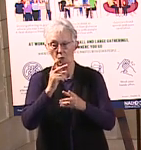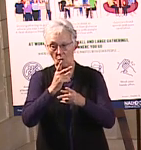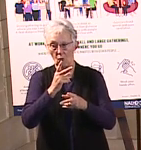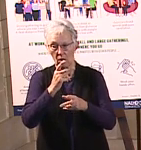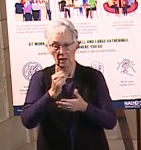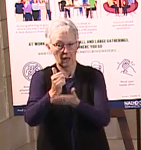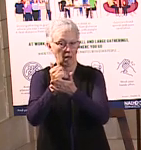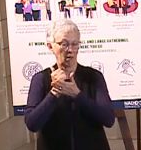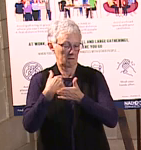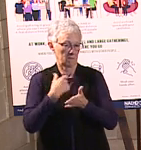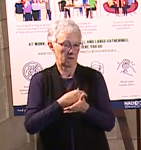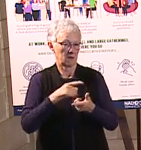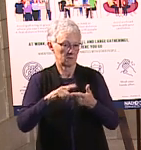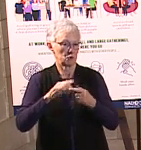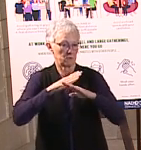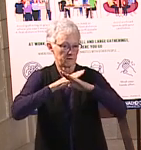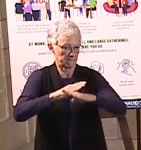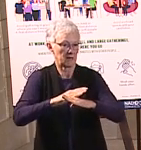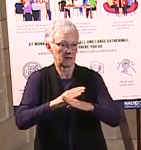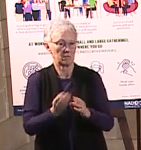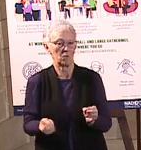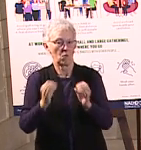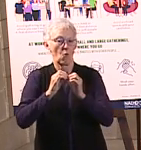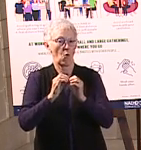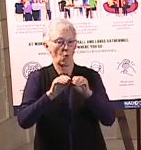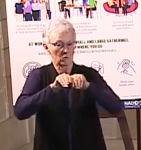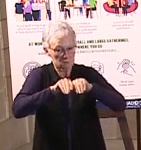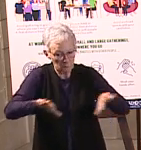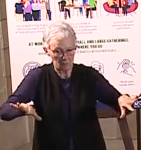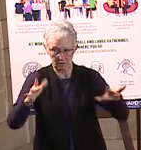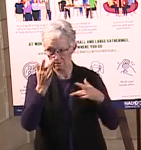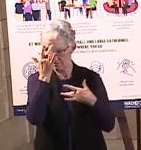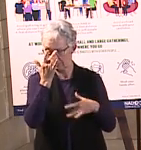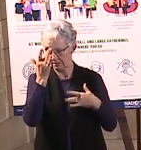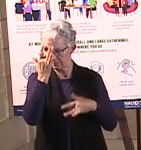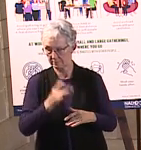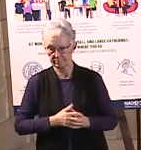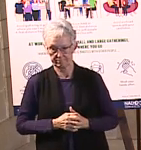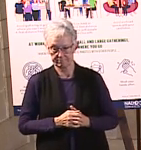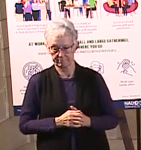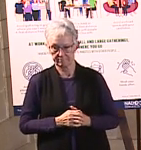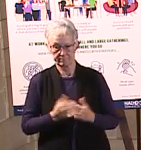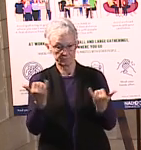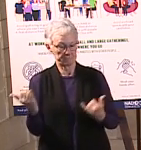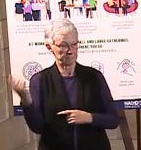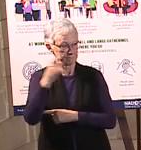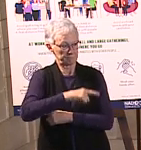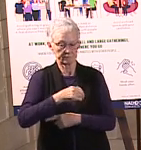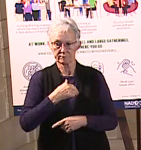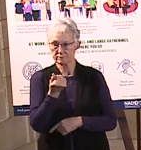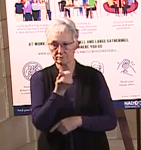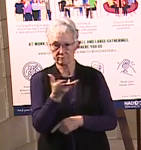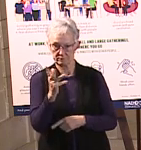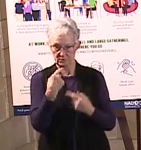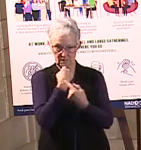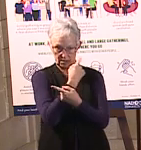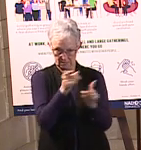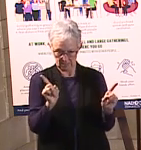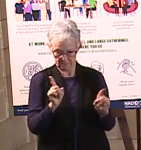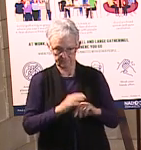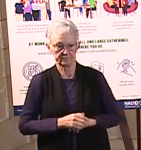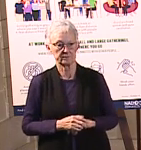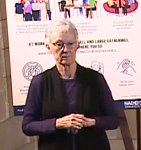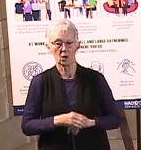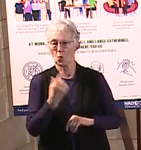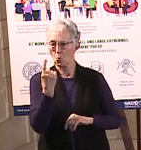virus. All right, so today we've got a couple announcements. One is with regard to essential